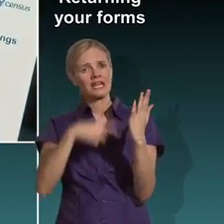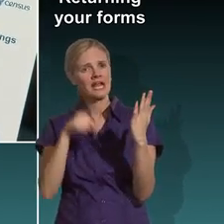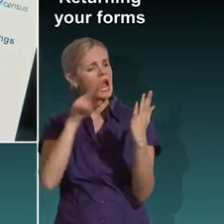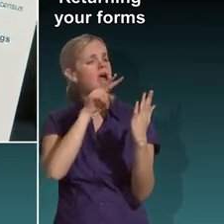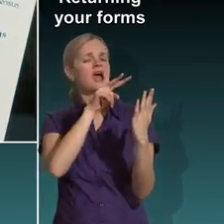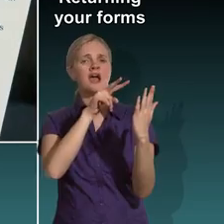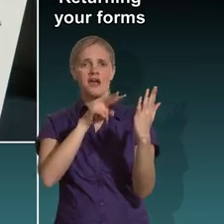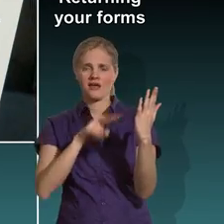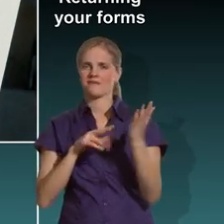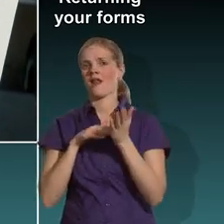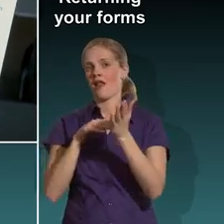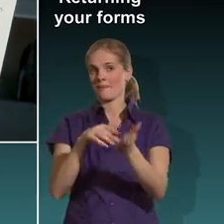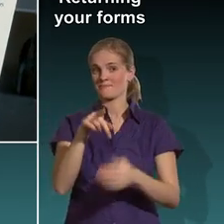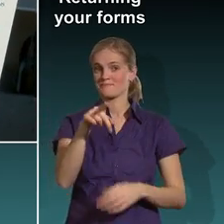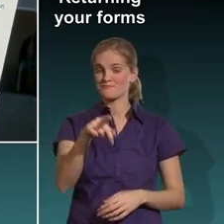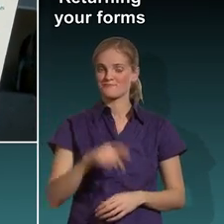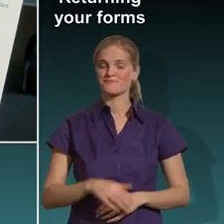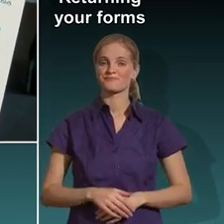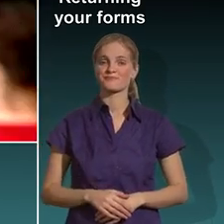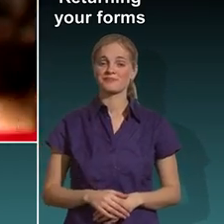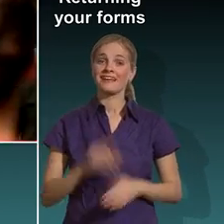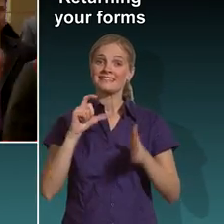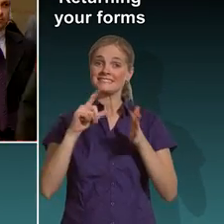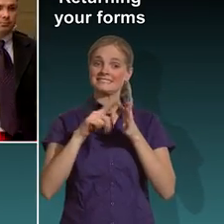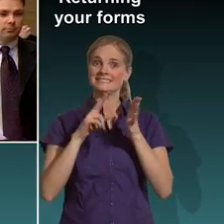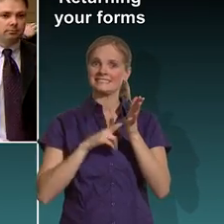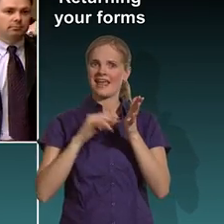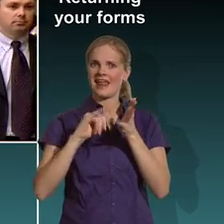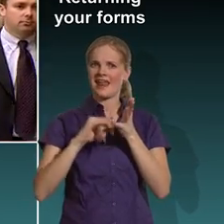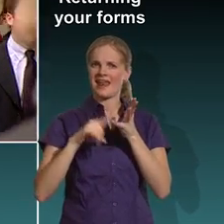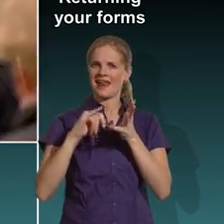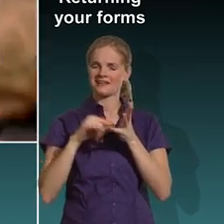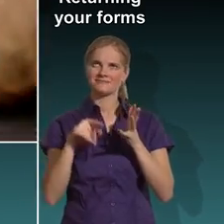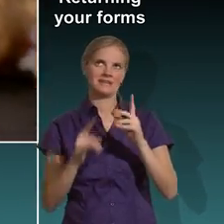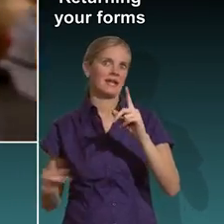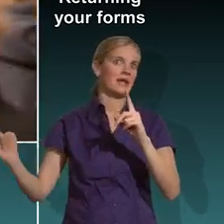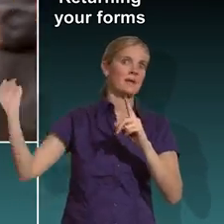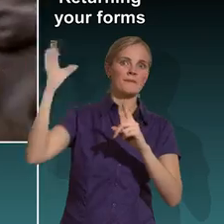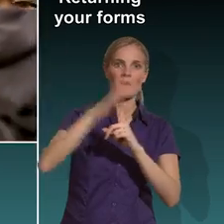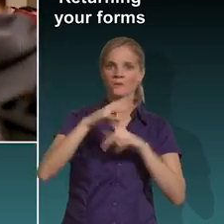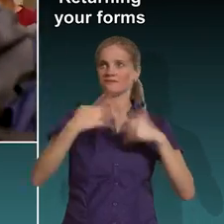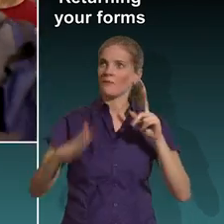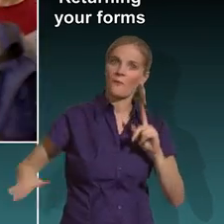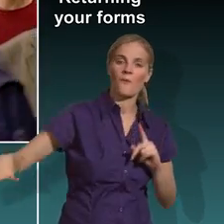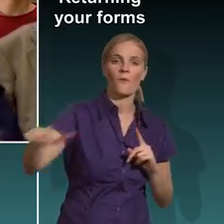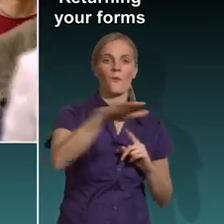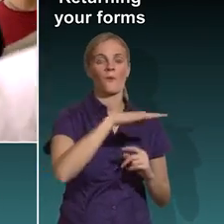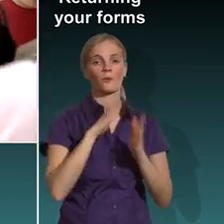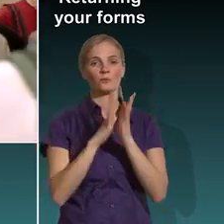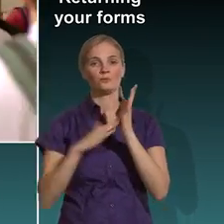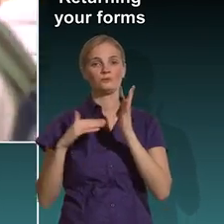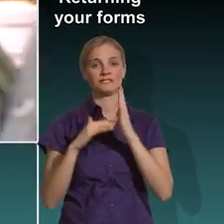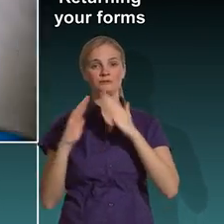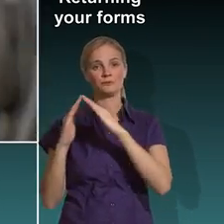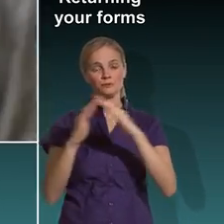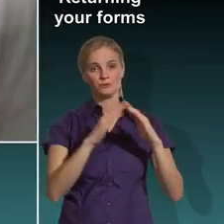All the information you need is in there. The census is really important for all New